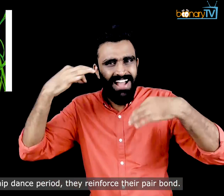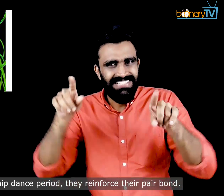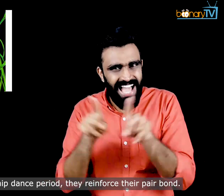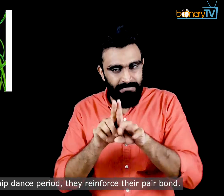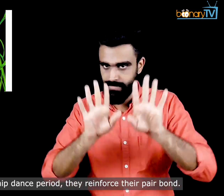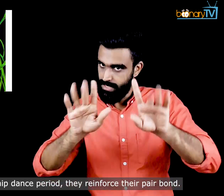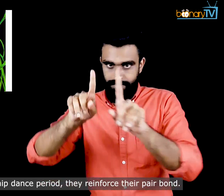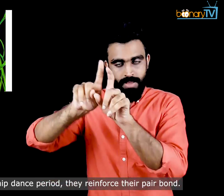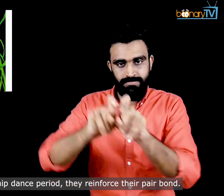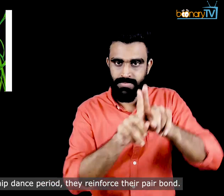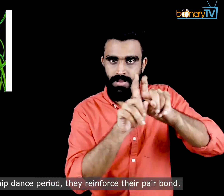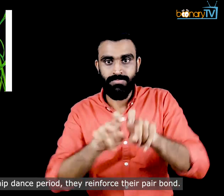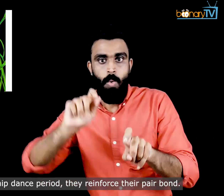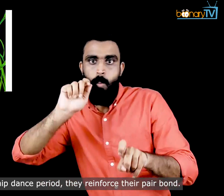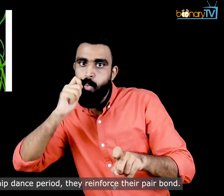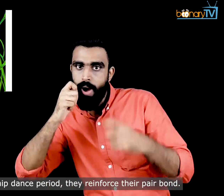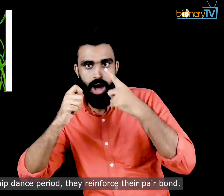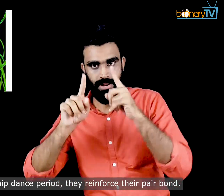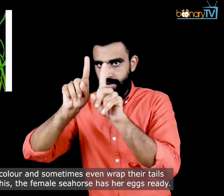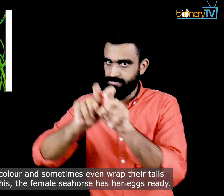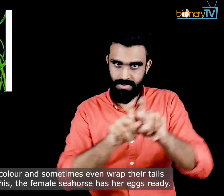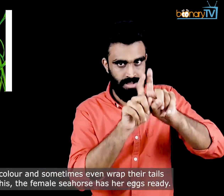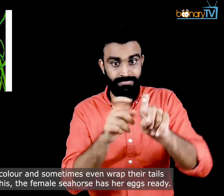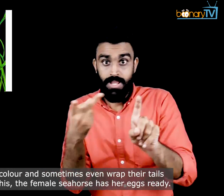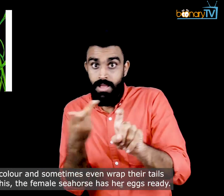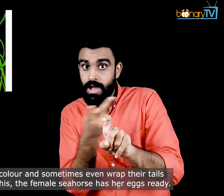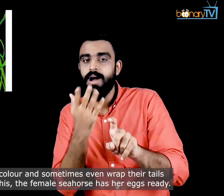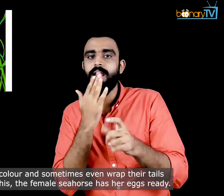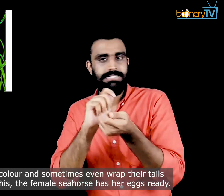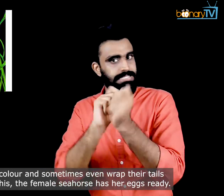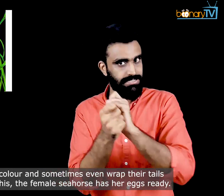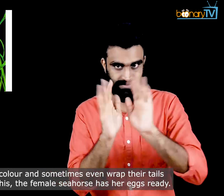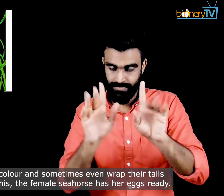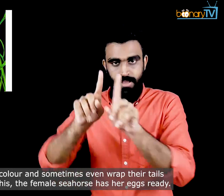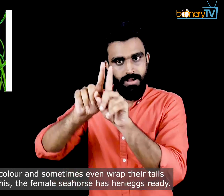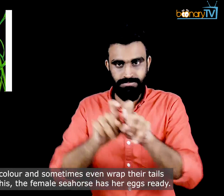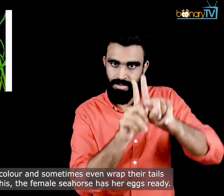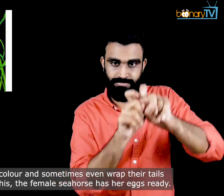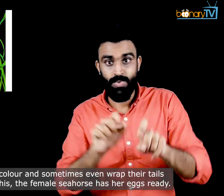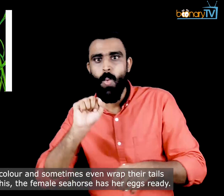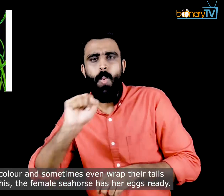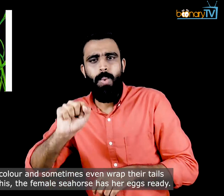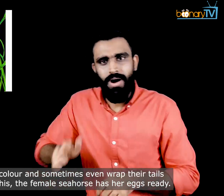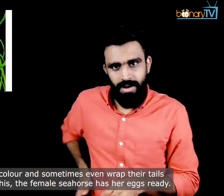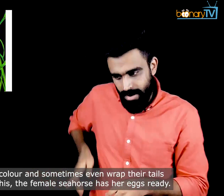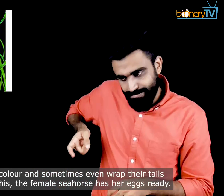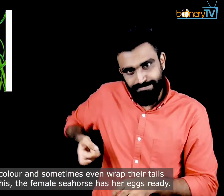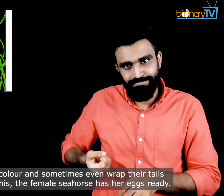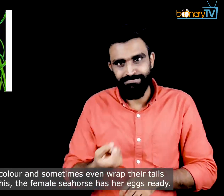reinforce their pair bond. They change color and sometimes even wrap their